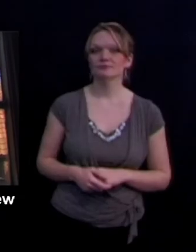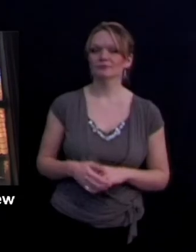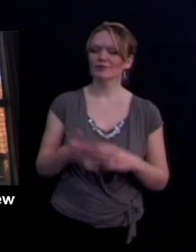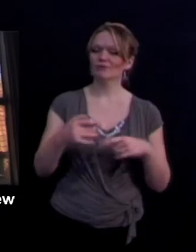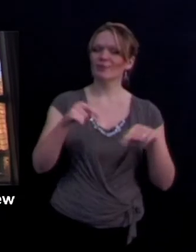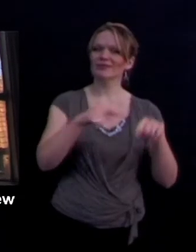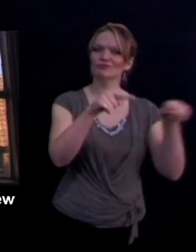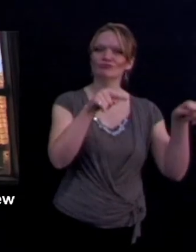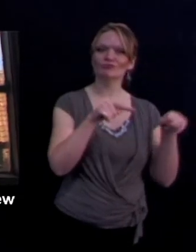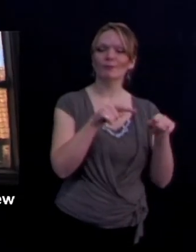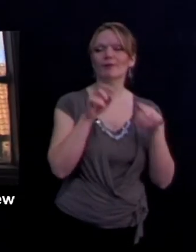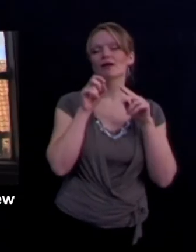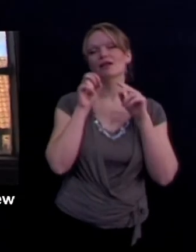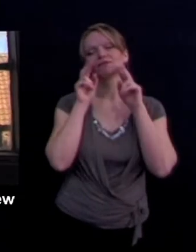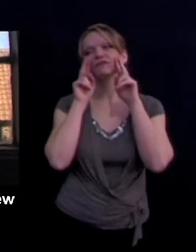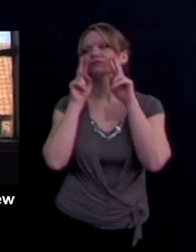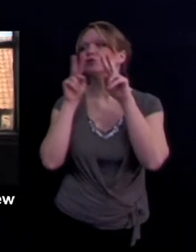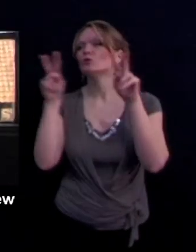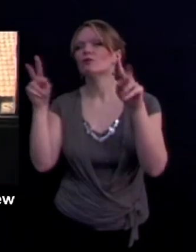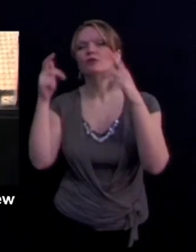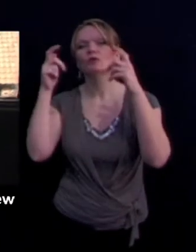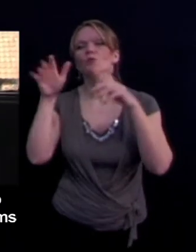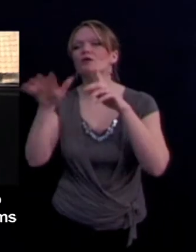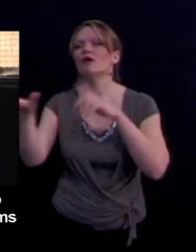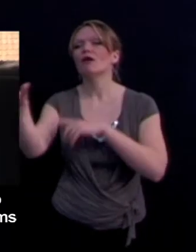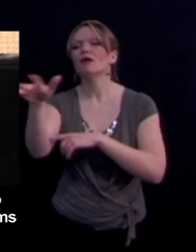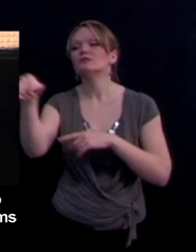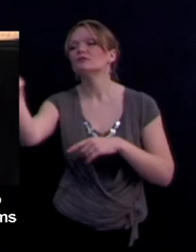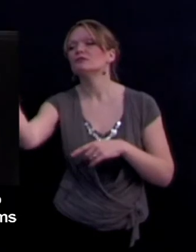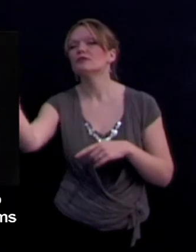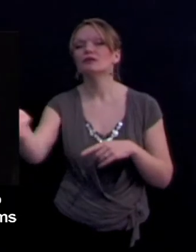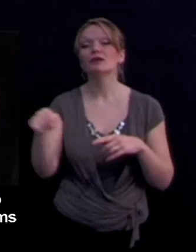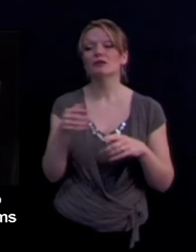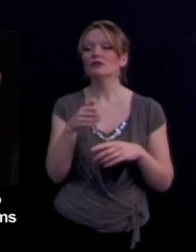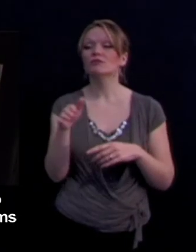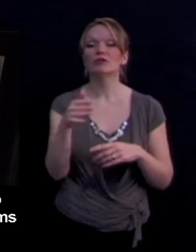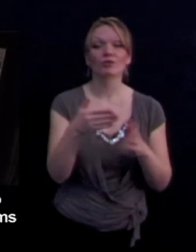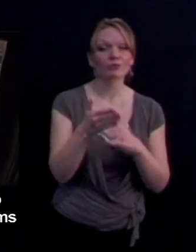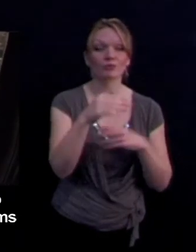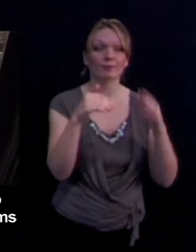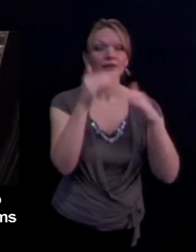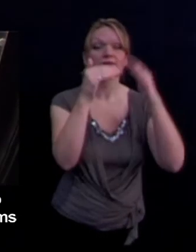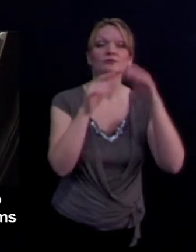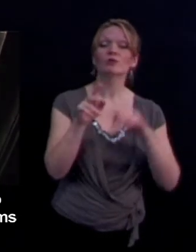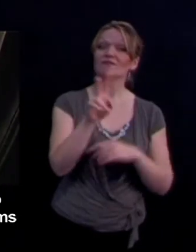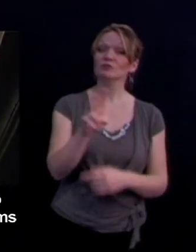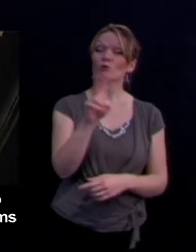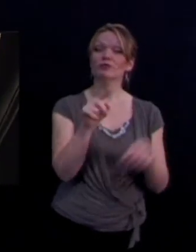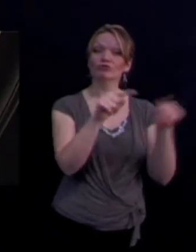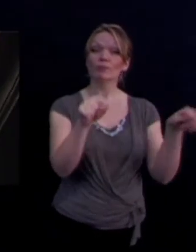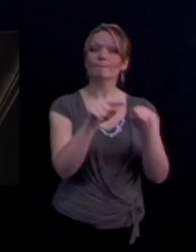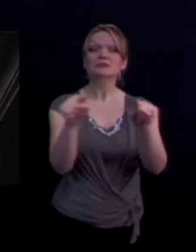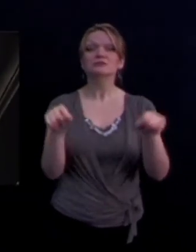From this room, you get a lovely view of the courtyard below as you move along through the building towards the wing housing the Victorian rooms.